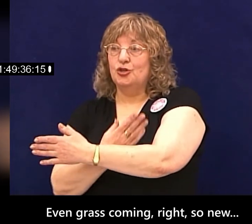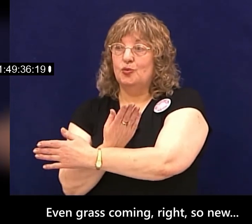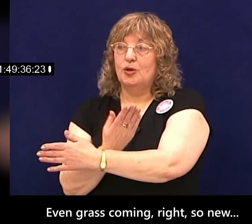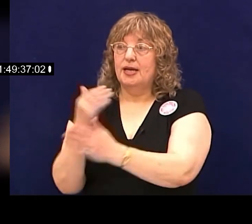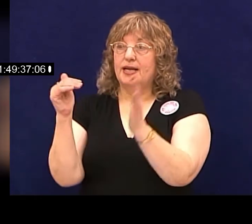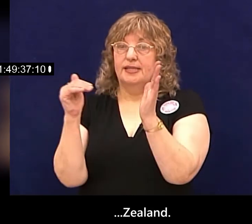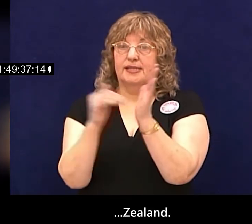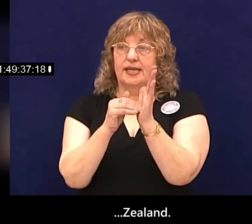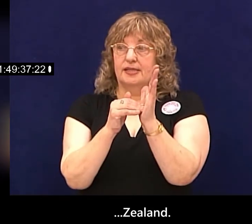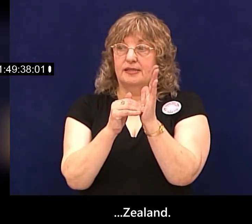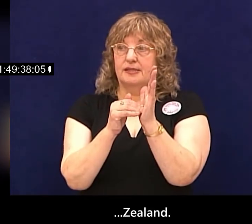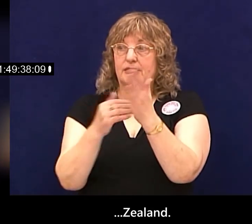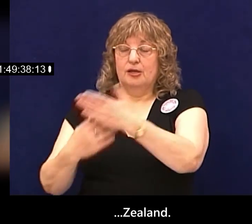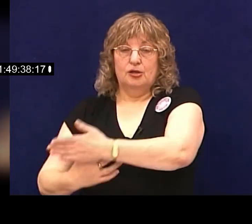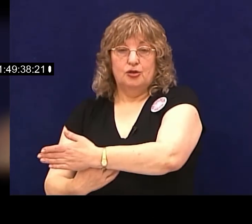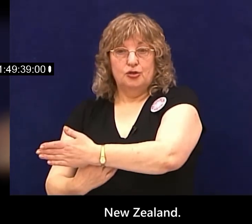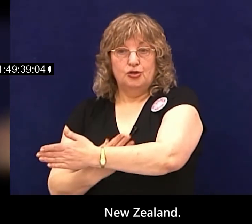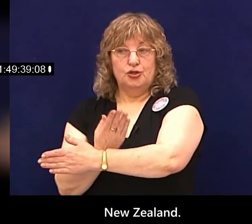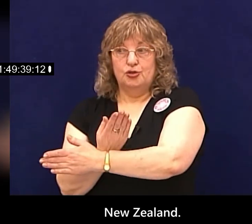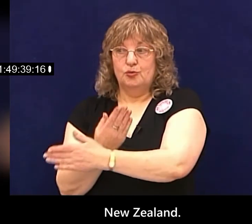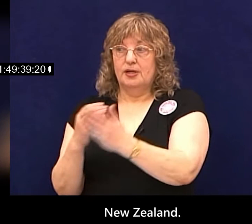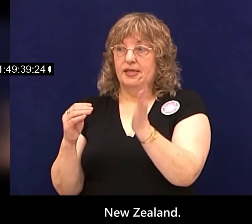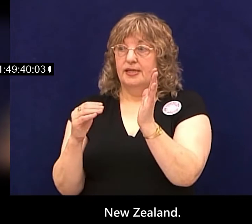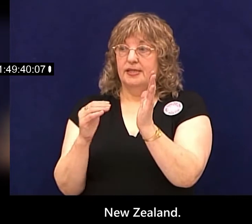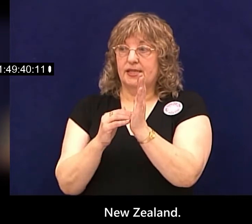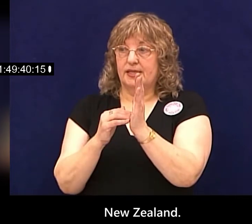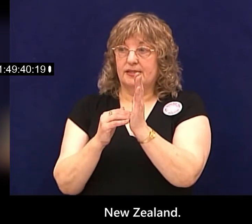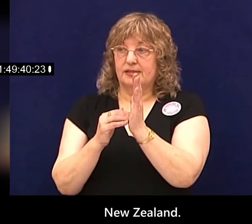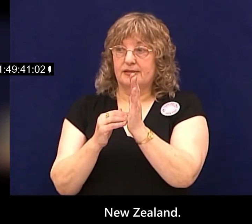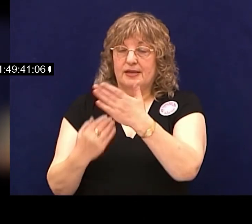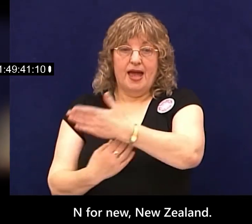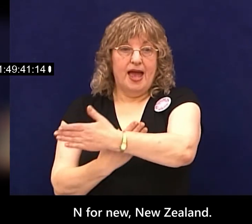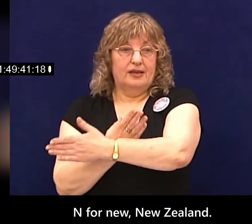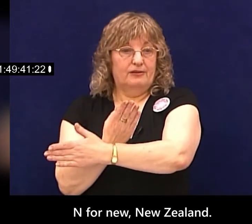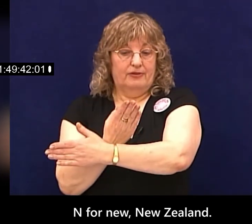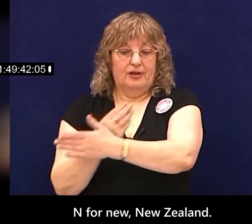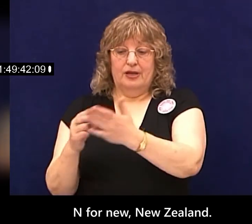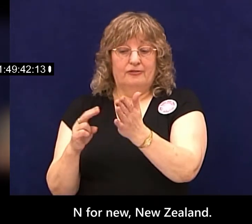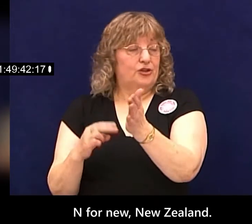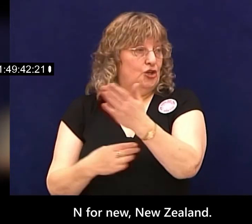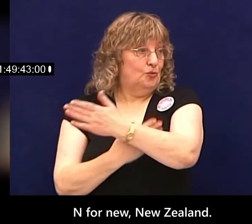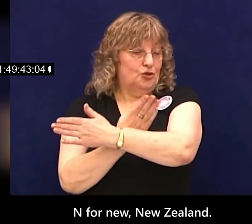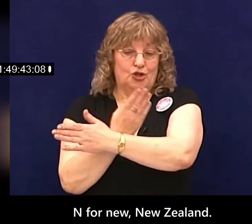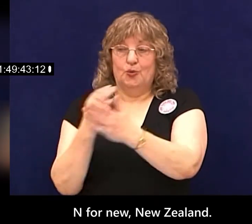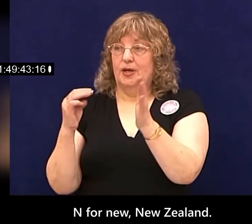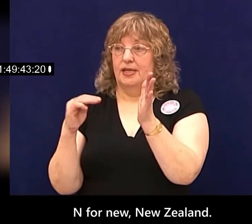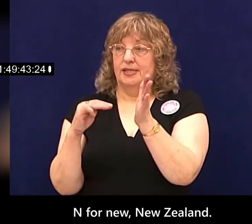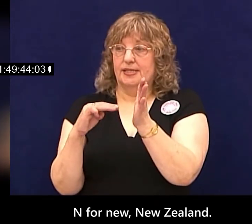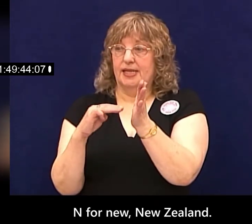New Zealand. New Zealand. N for new, New